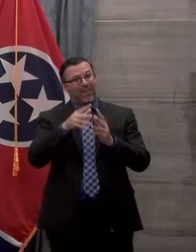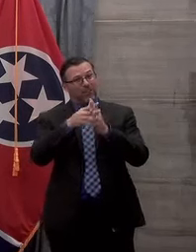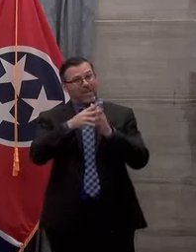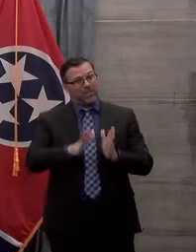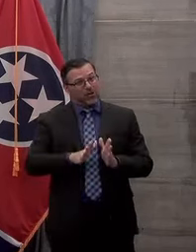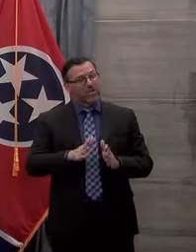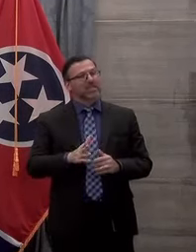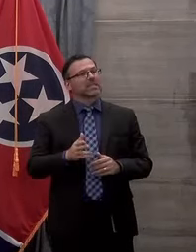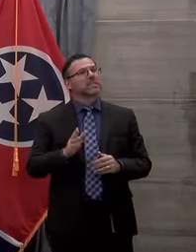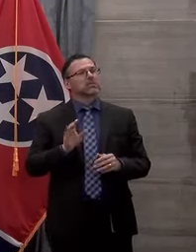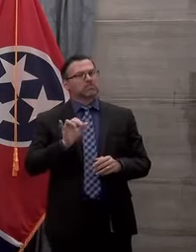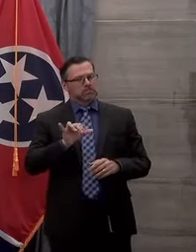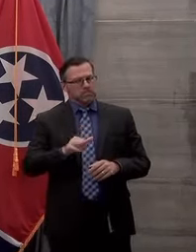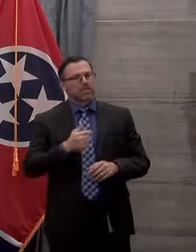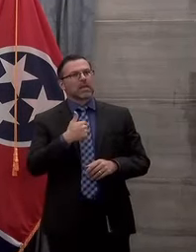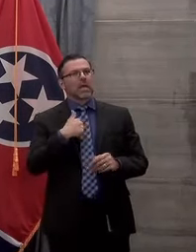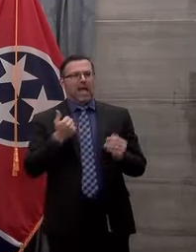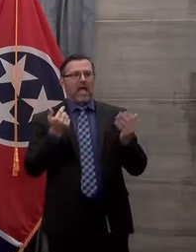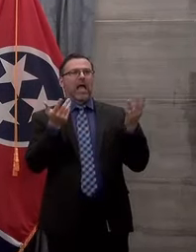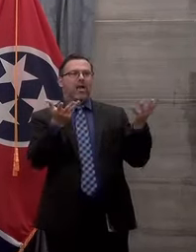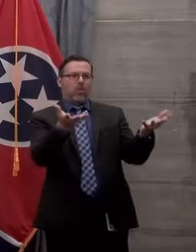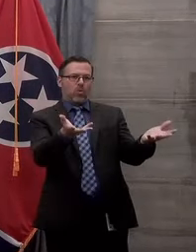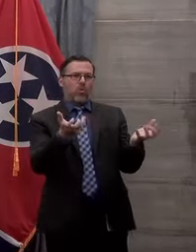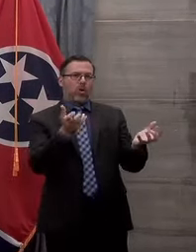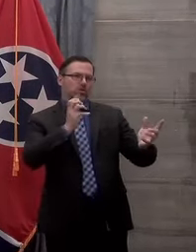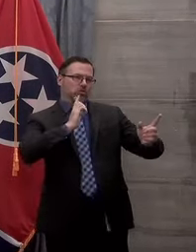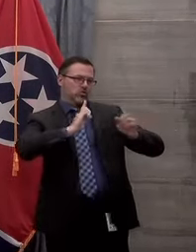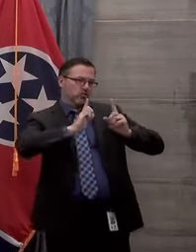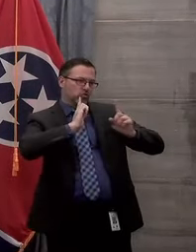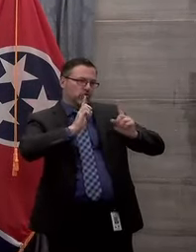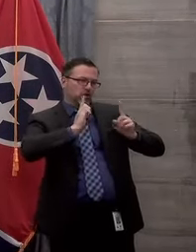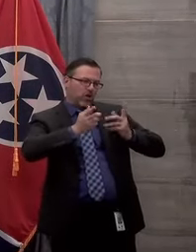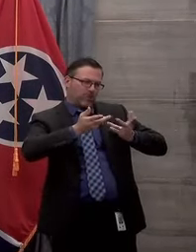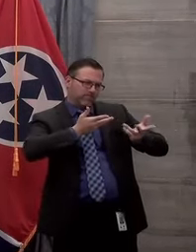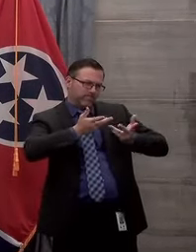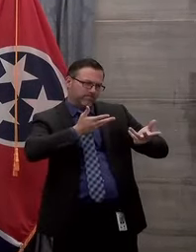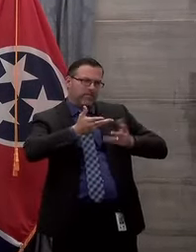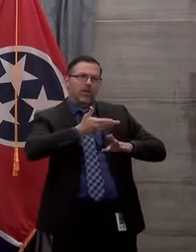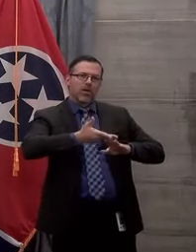does, then I want to have dialogue about that before I